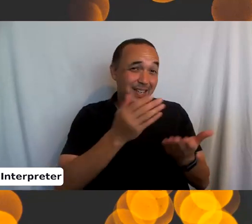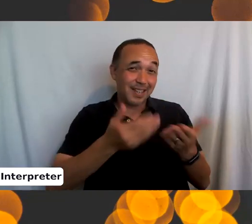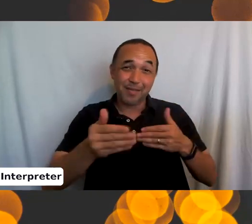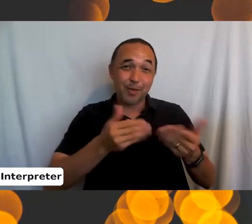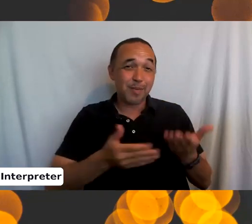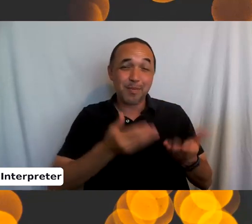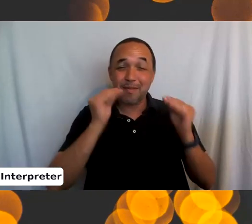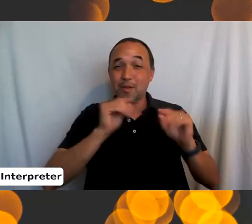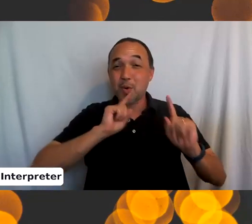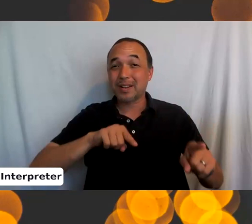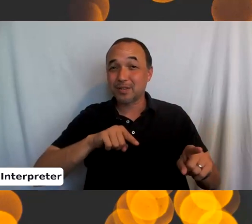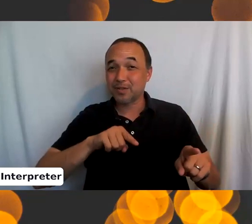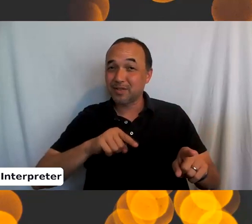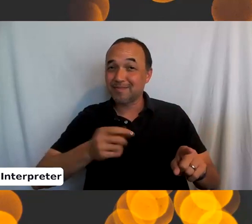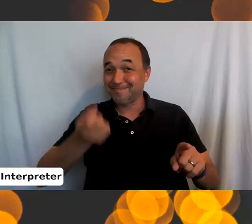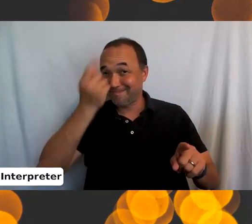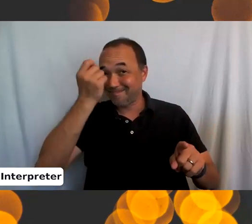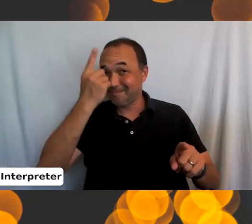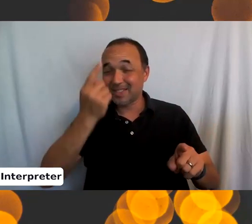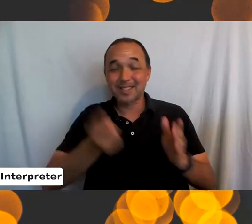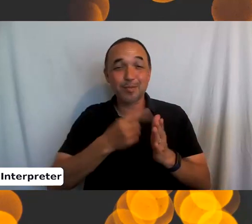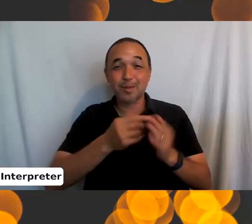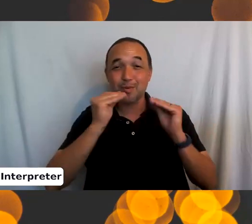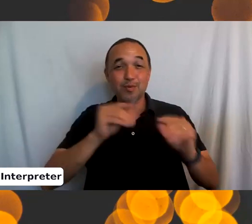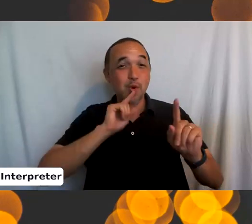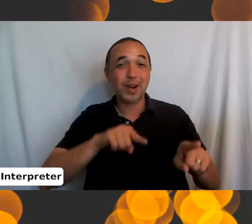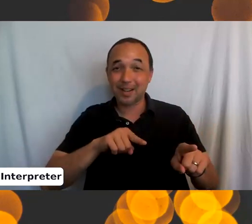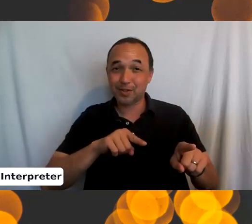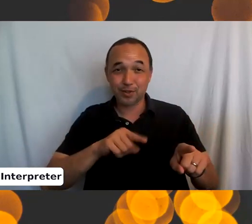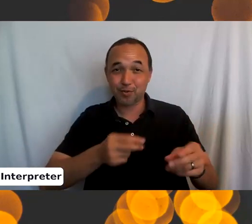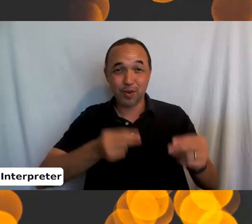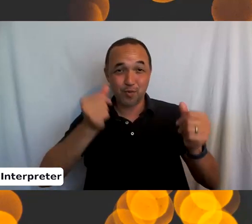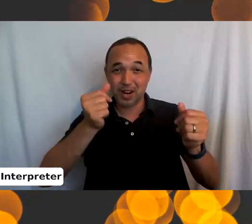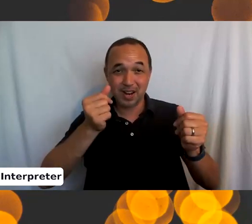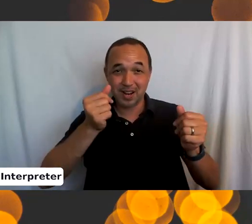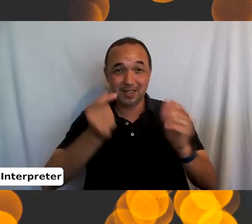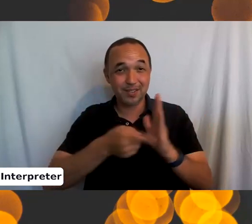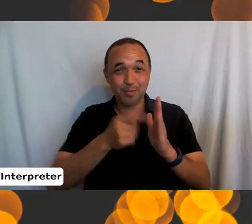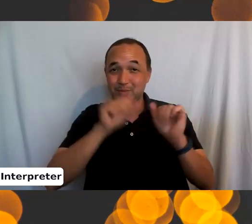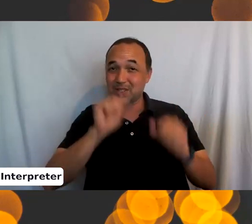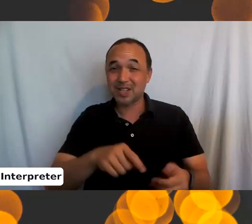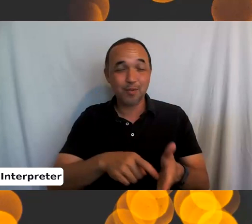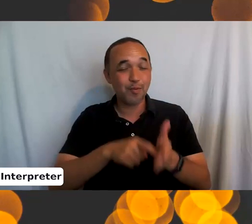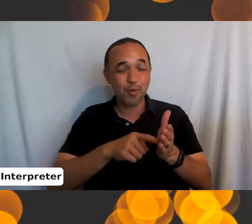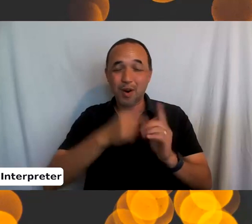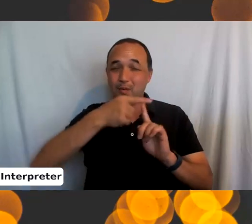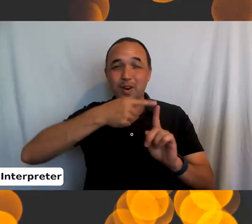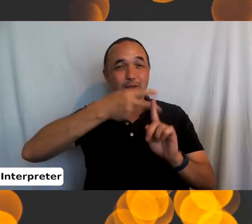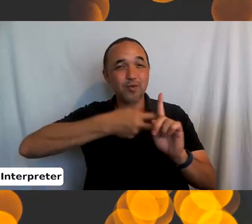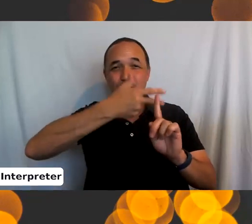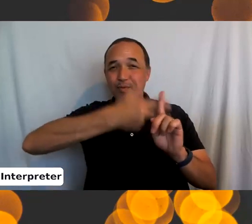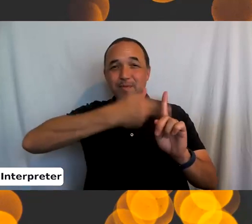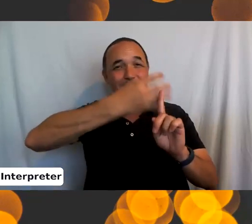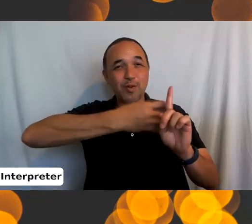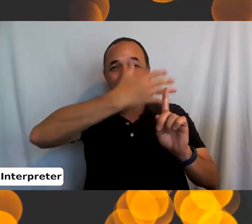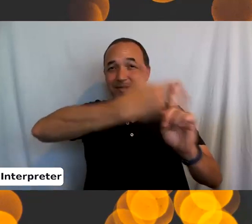away. Sometimes these places, it takes months of investigation to get clear answers. But if you're going to really make